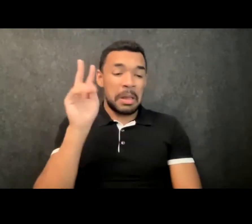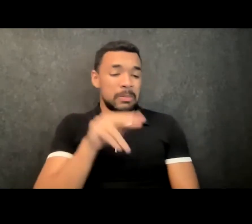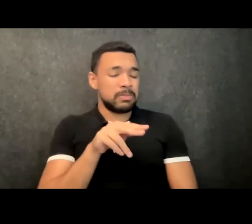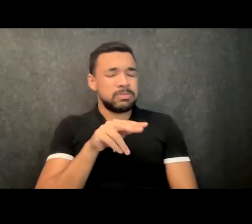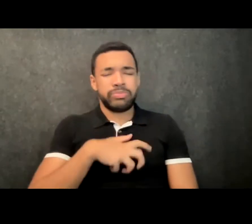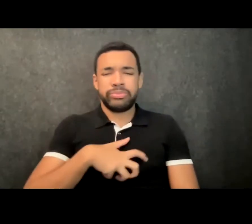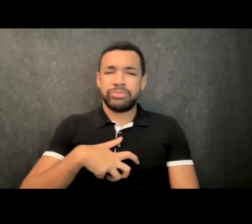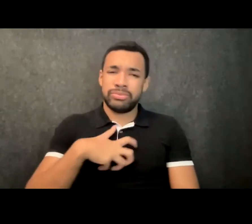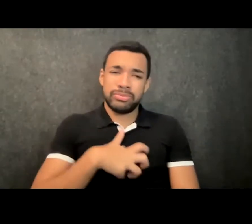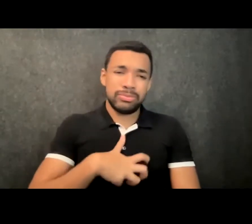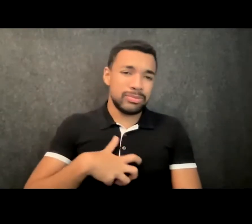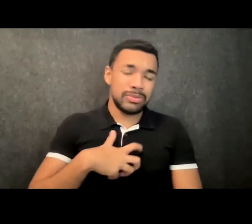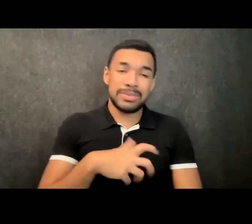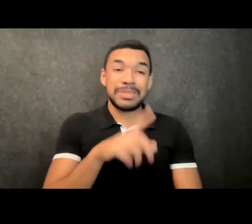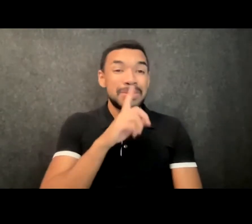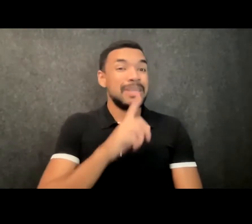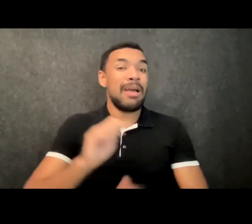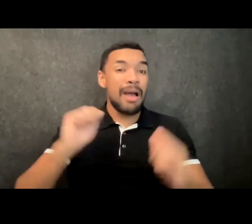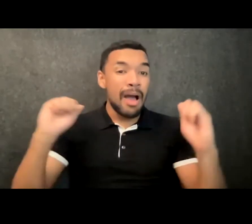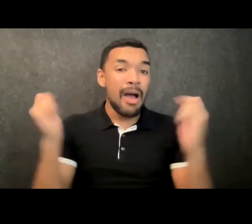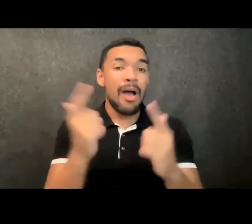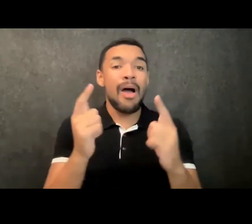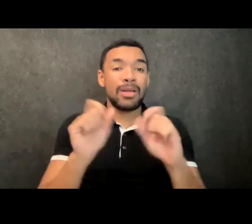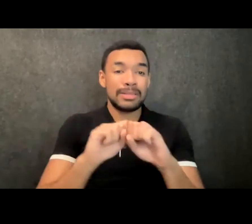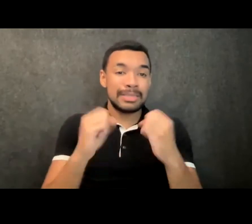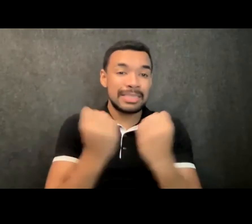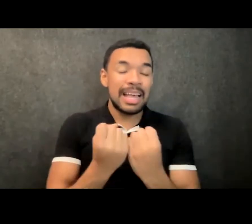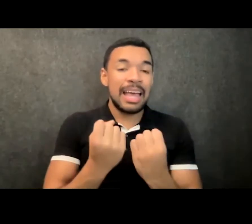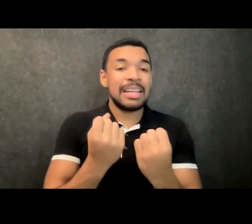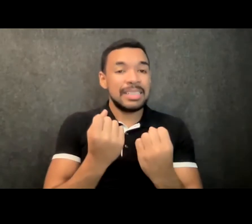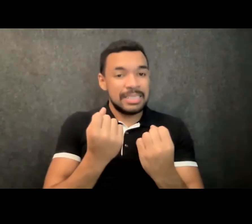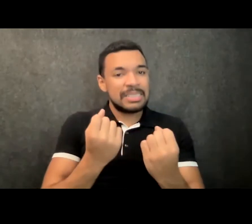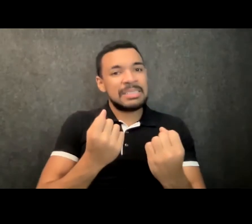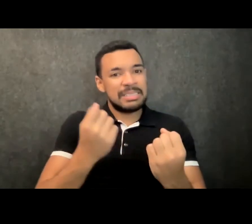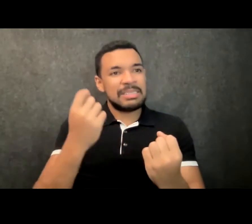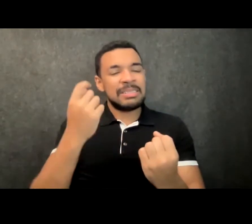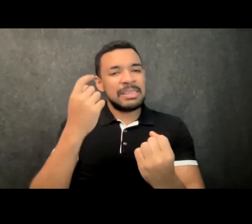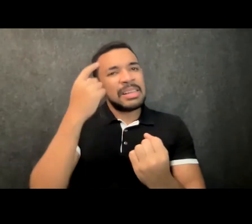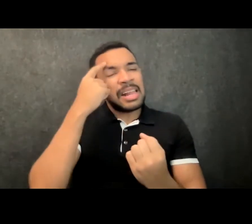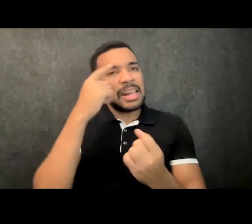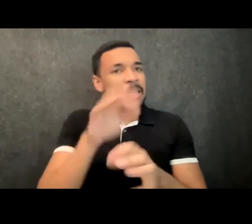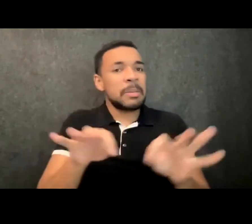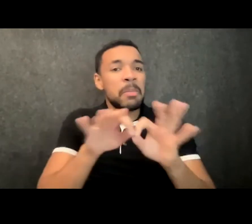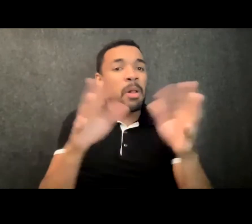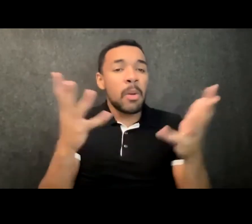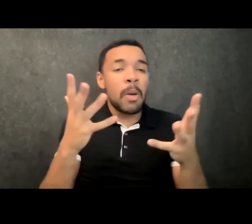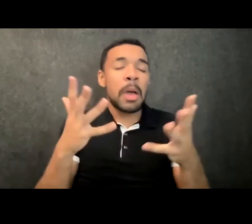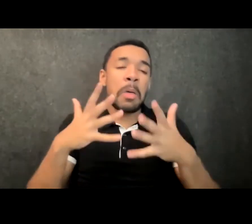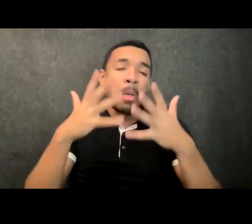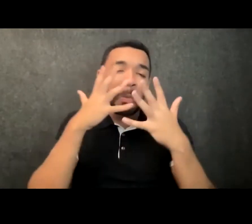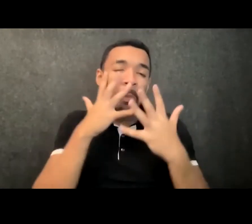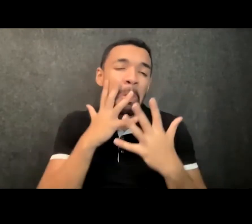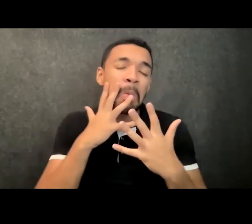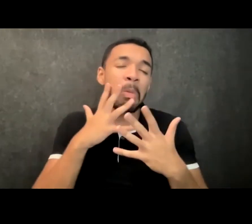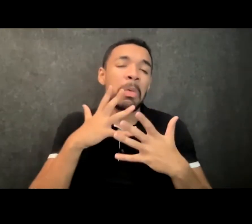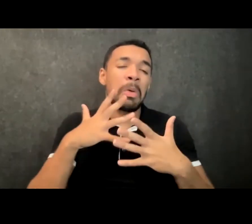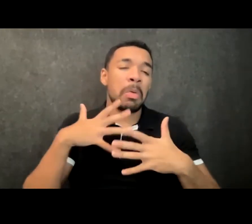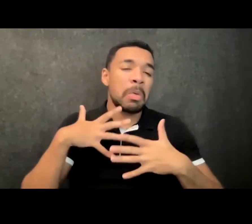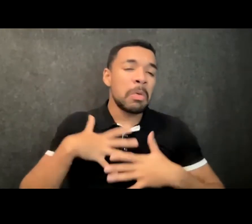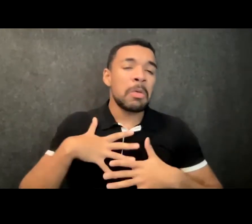of, considering all the mourning rituals each culture seems to have don't include looking decent and going to work.